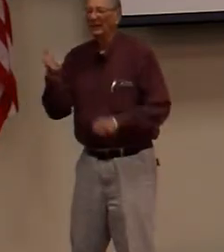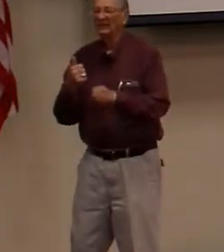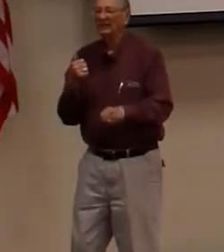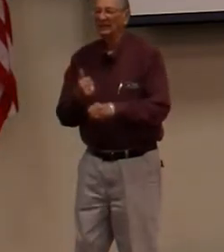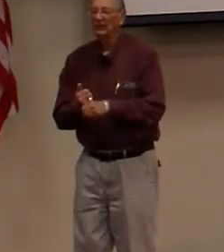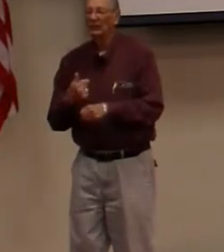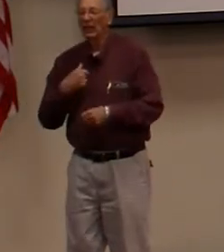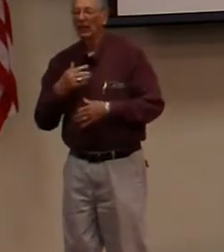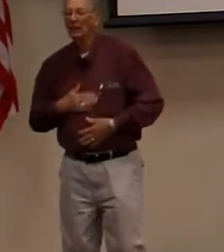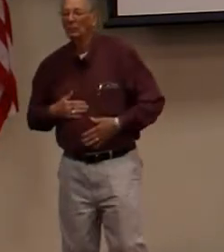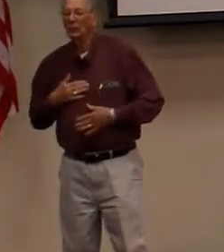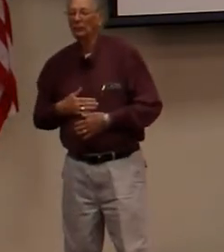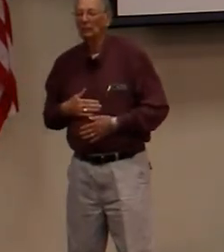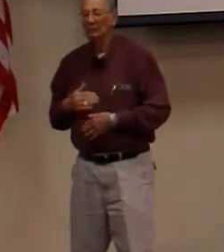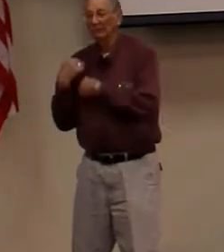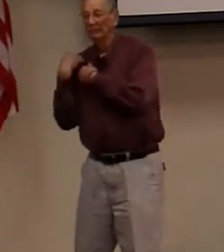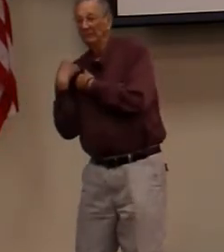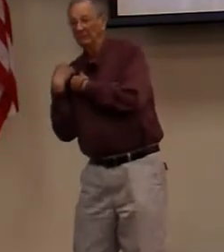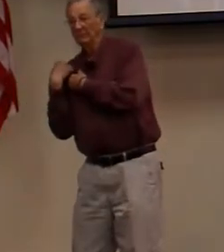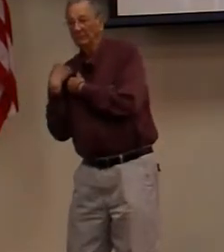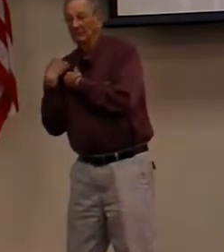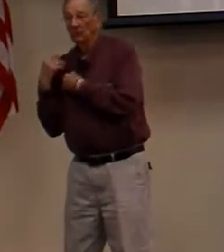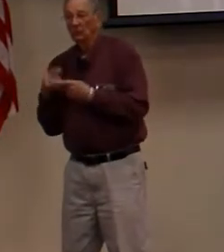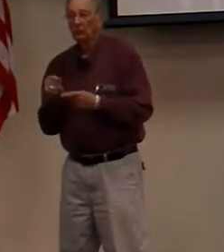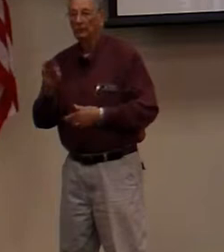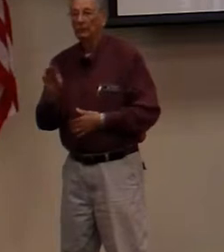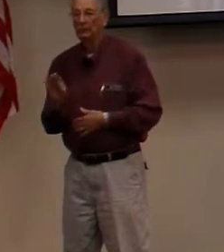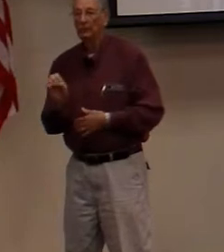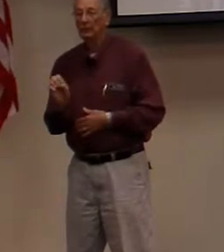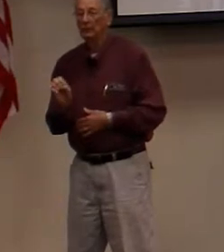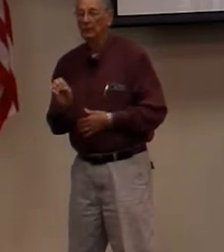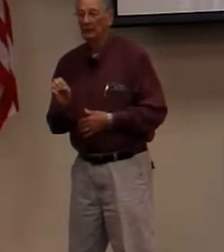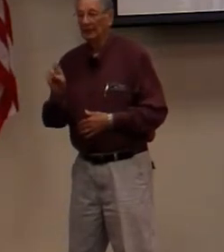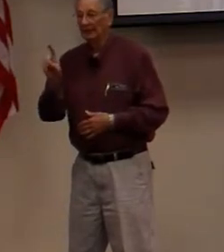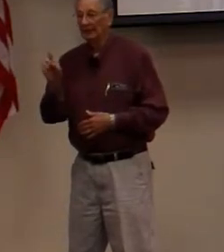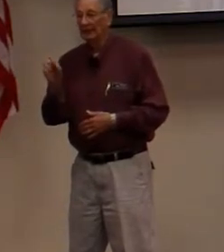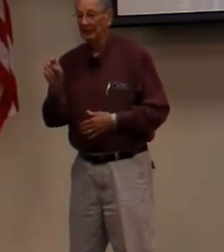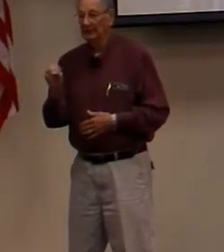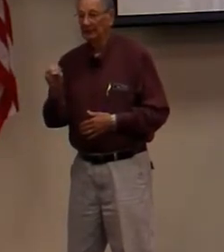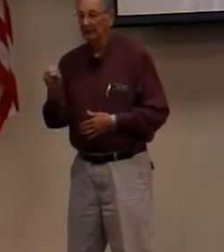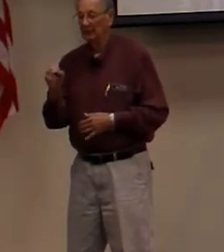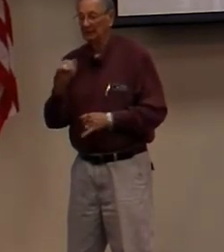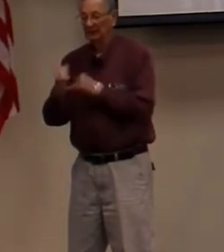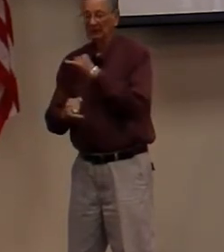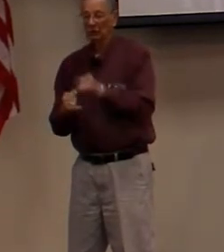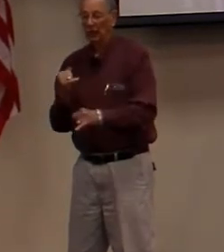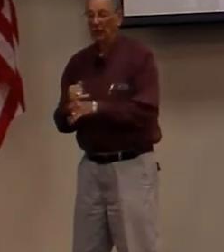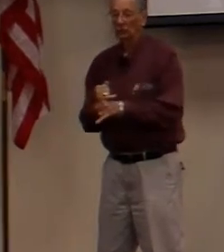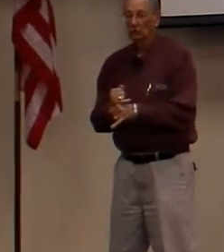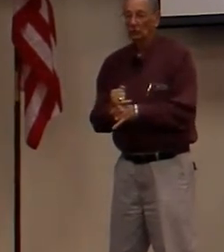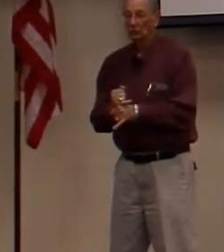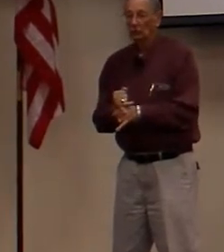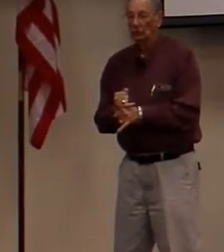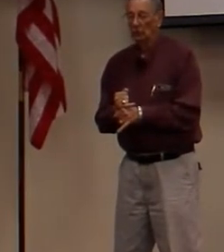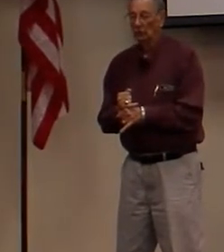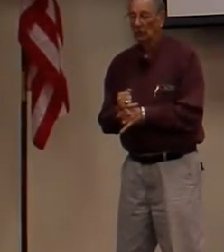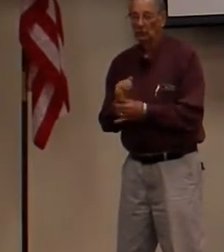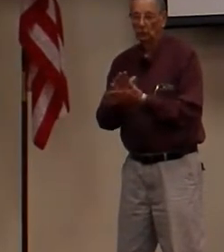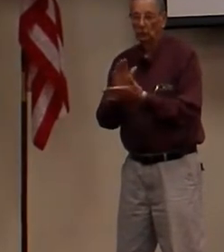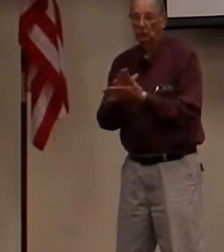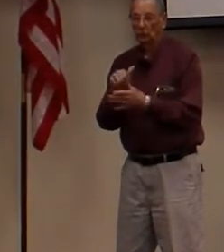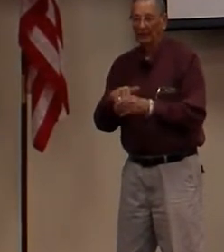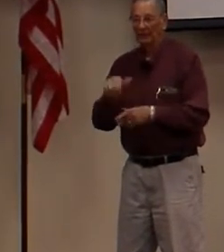the privilege, responsibility as well, to be the Dean of International Schools in Latin